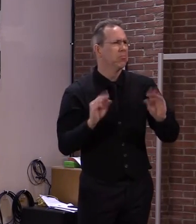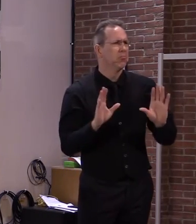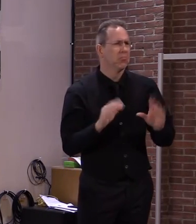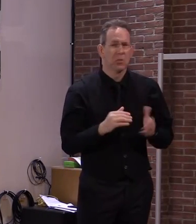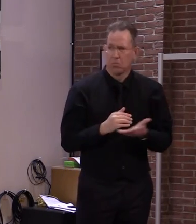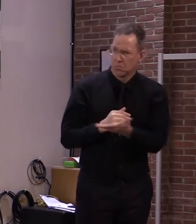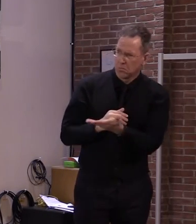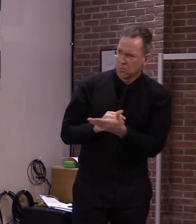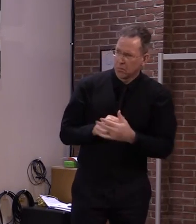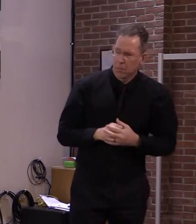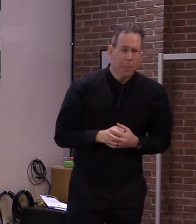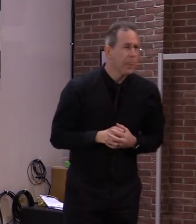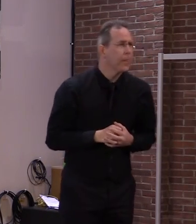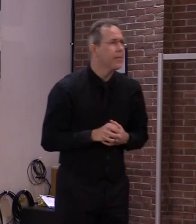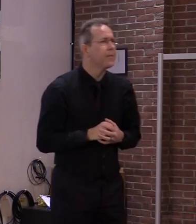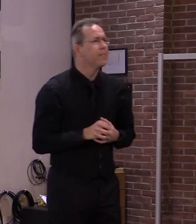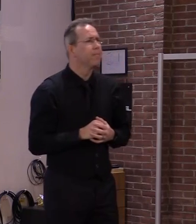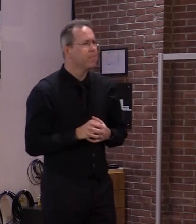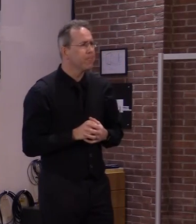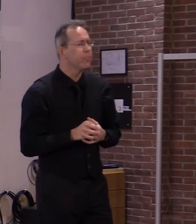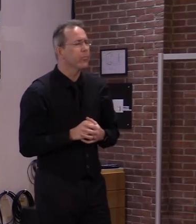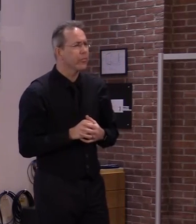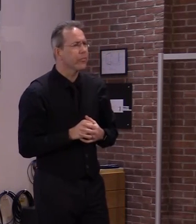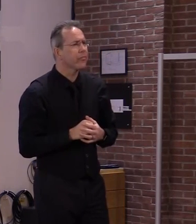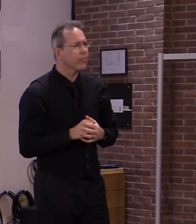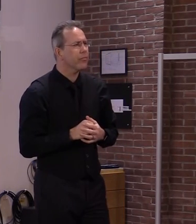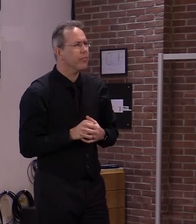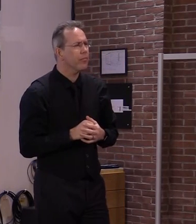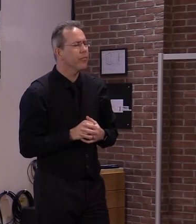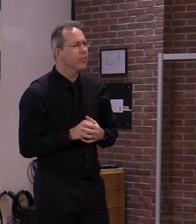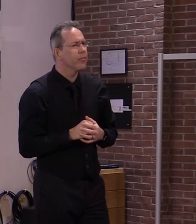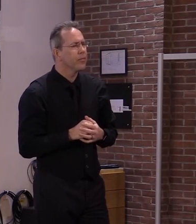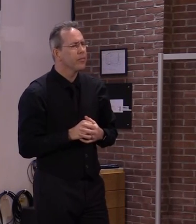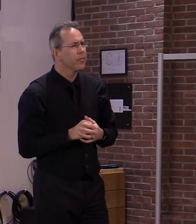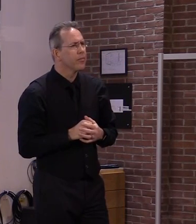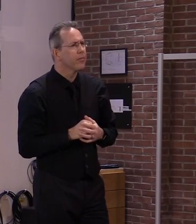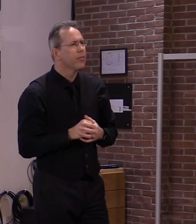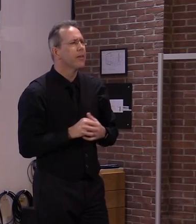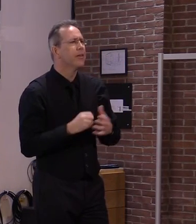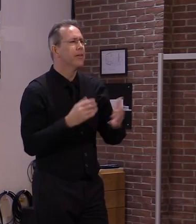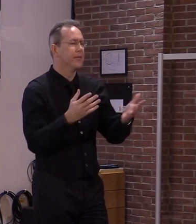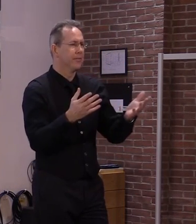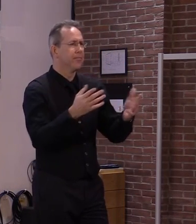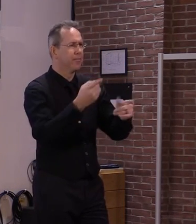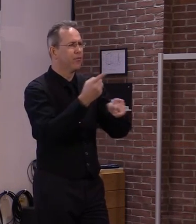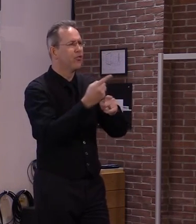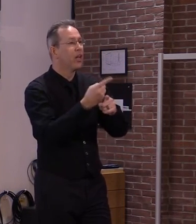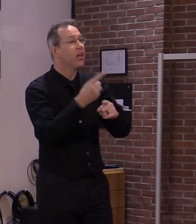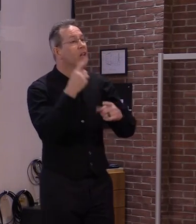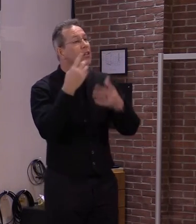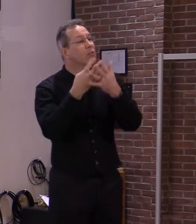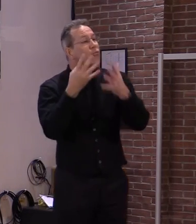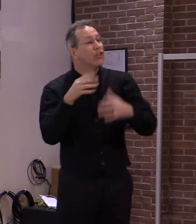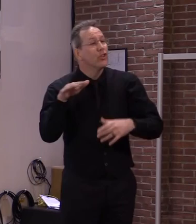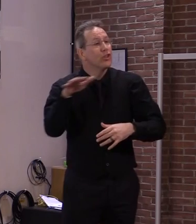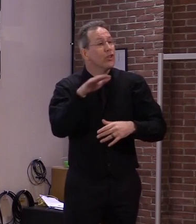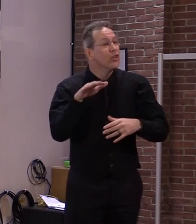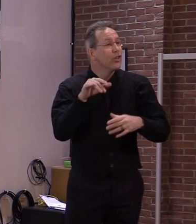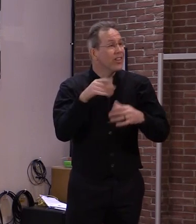Yeah, the governor makes the point on corrections. If either employee